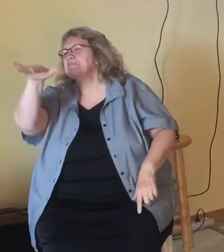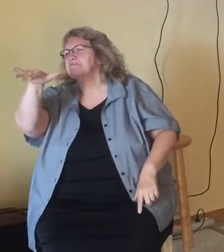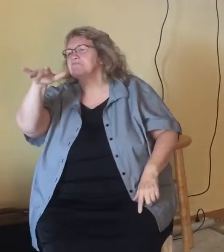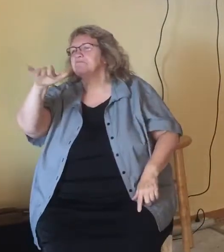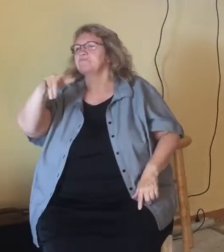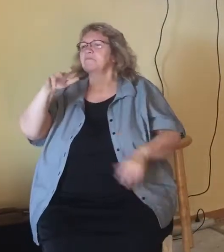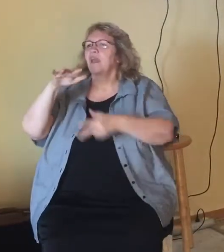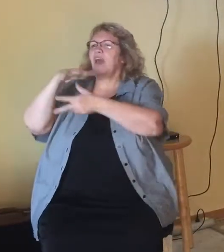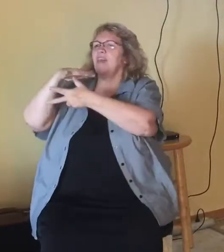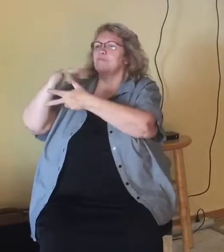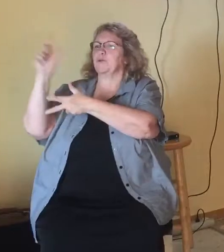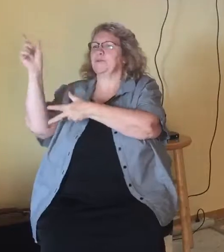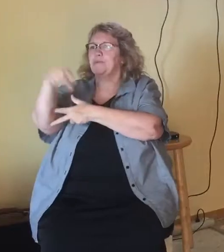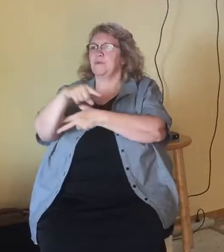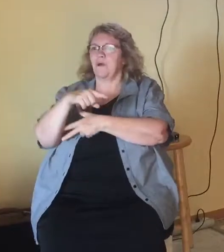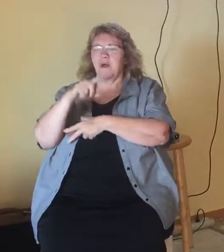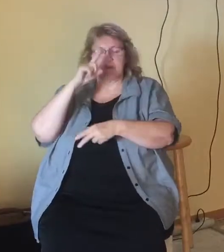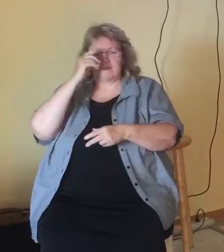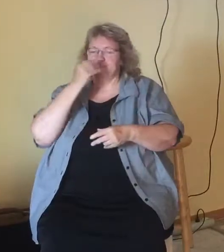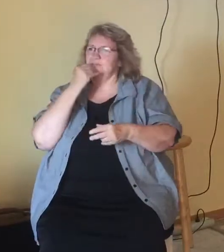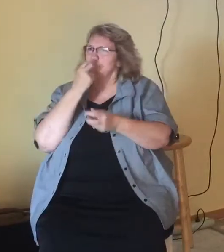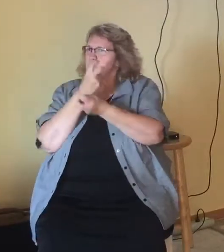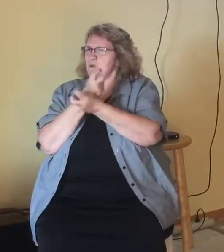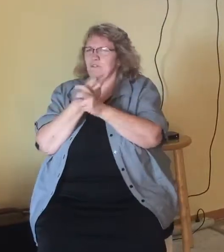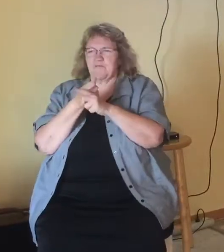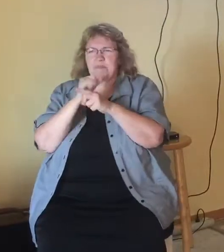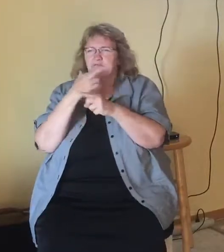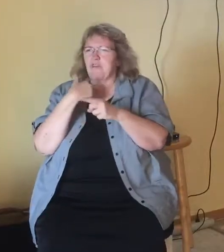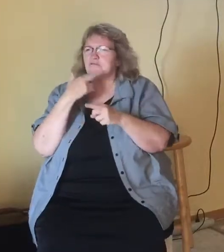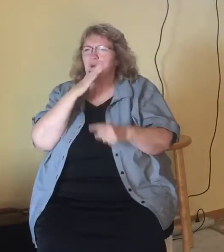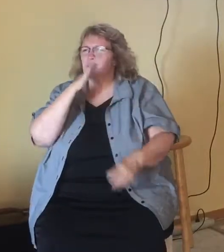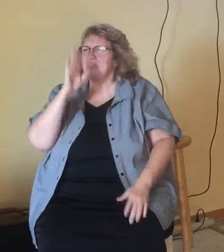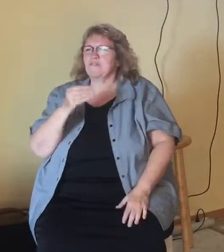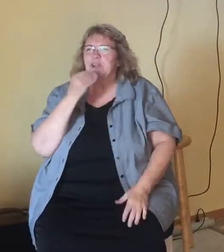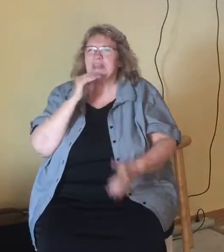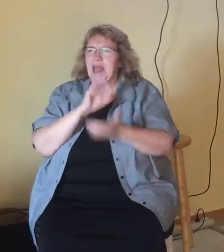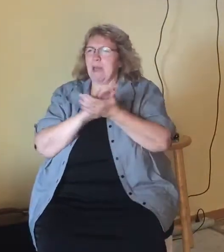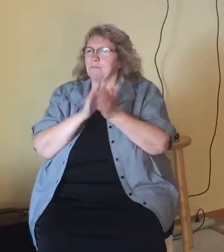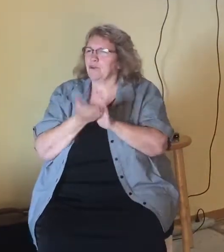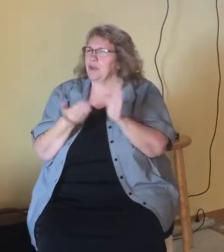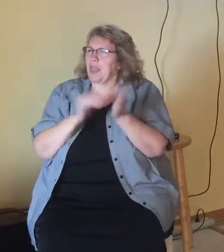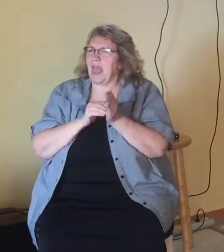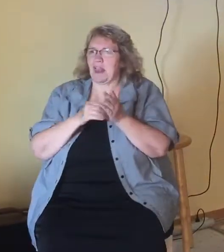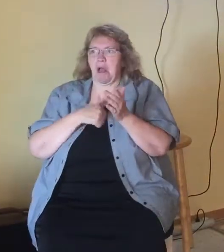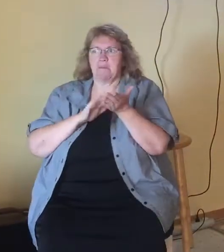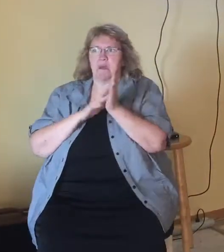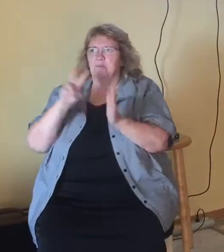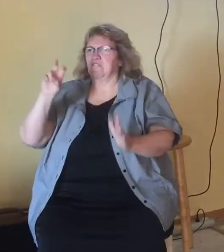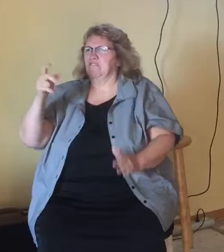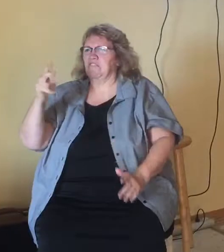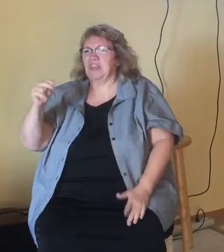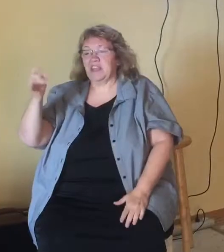and I swore up and down I had food poisoning from that restaurant. I'm never eating a burger again. I think I'll go vegan. Like, it was